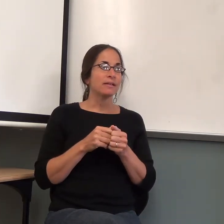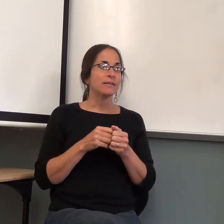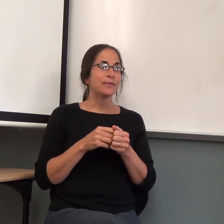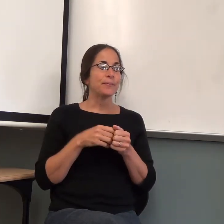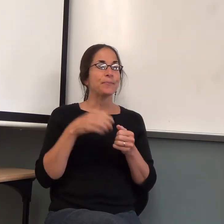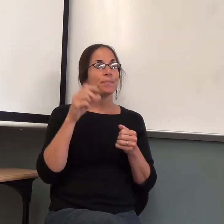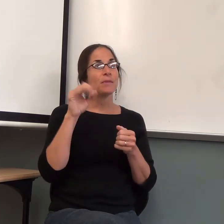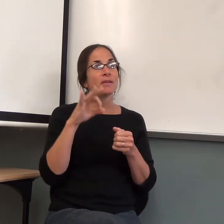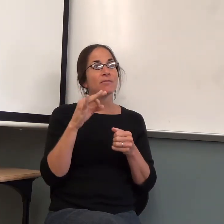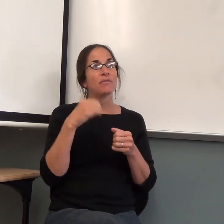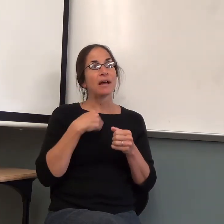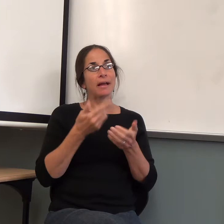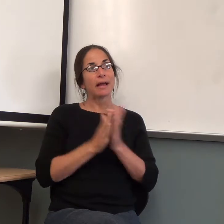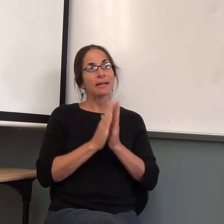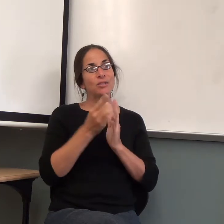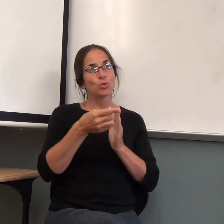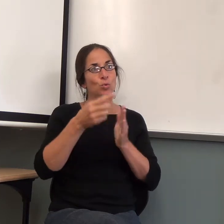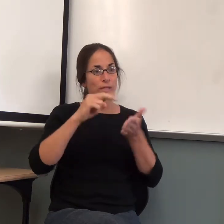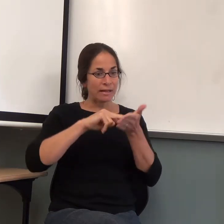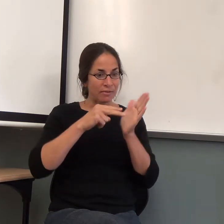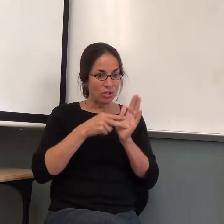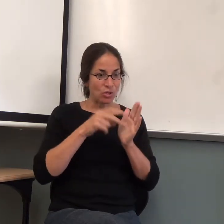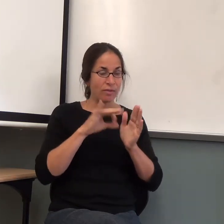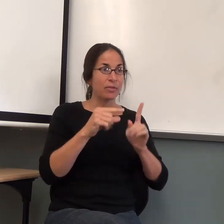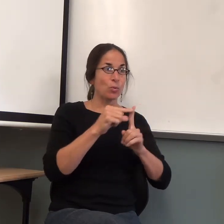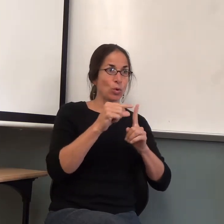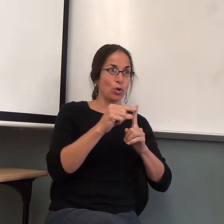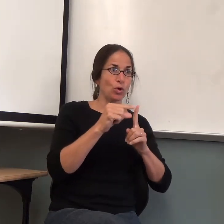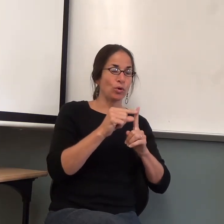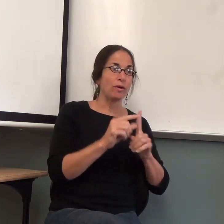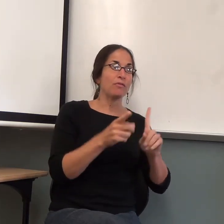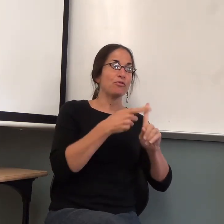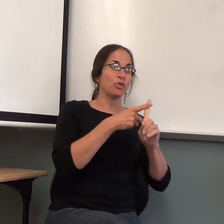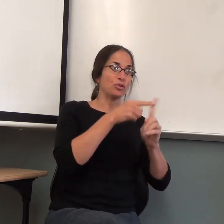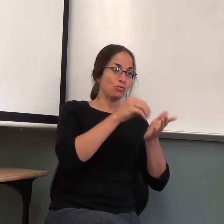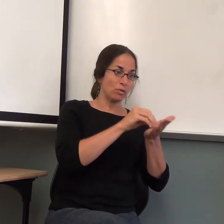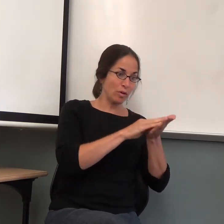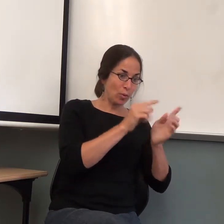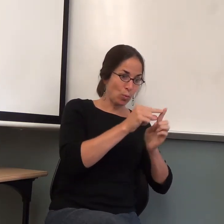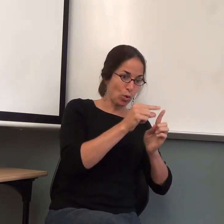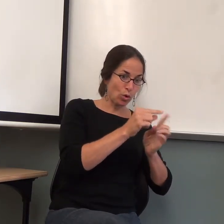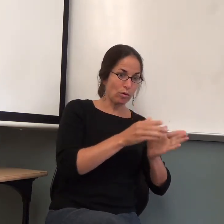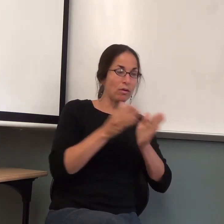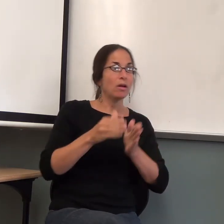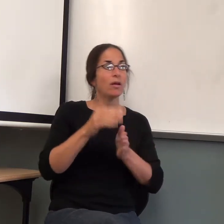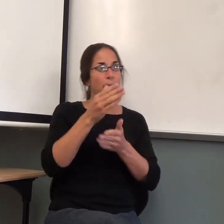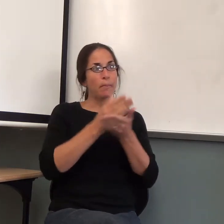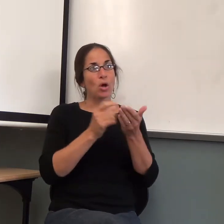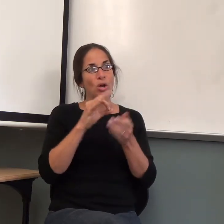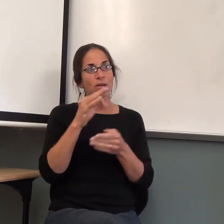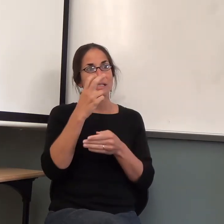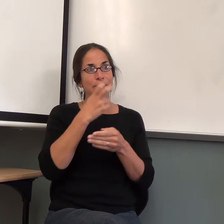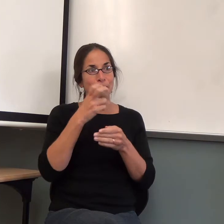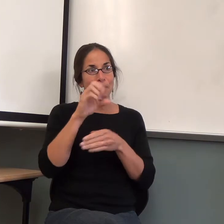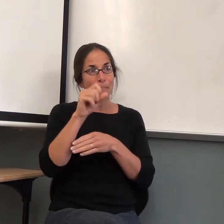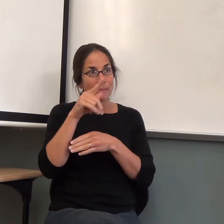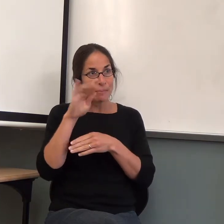of a word, after identifying the part of speech, okay, is the definition going to match the